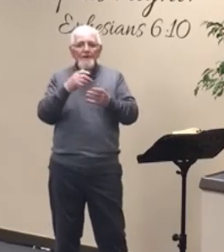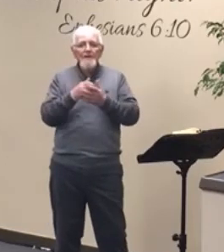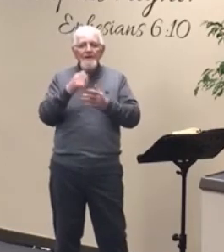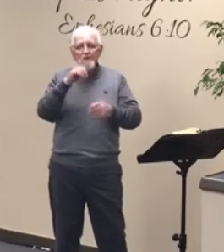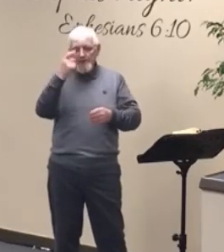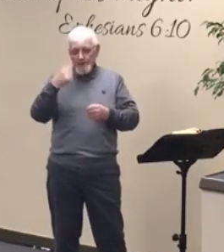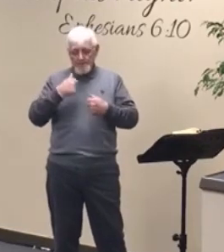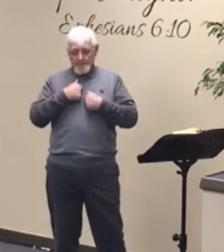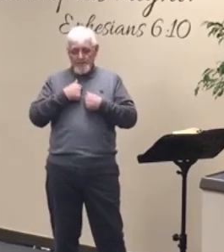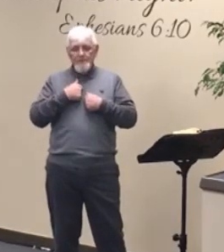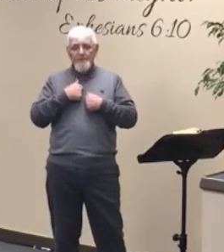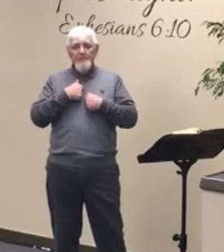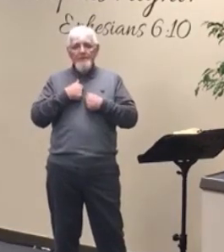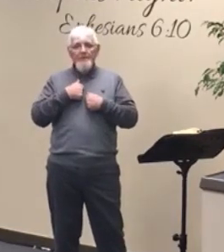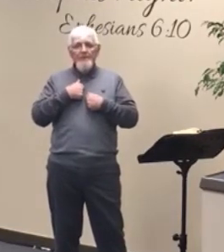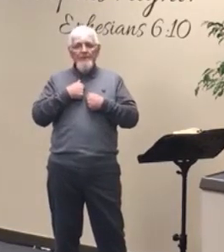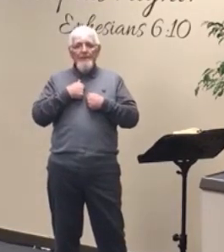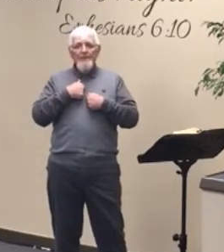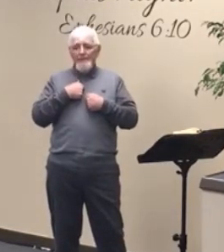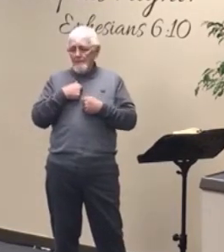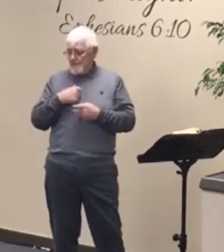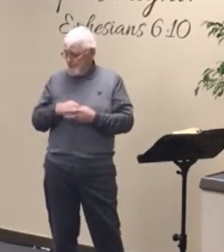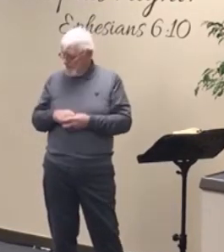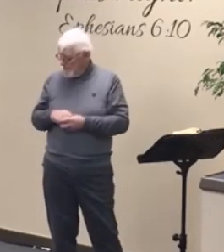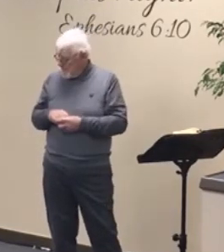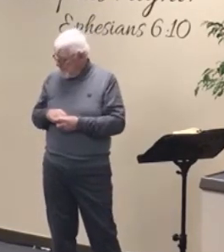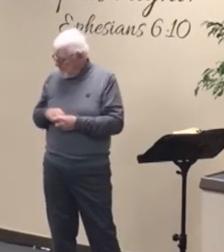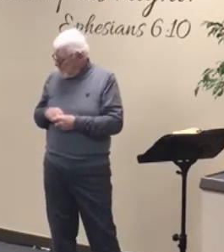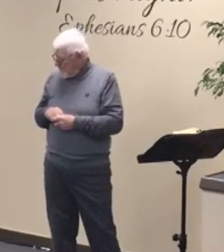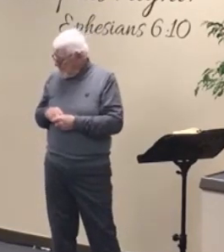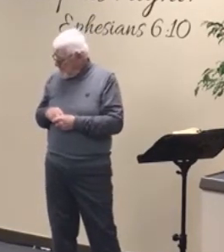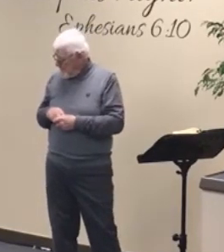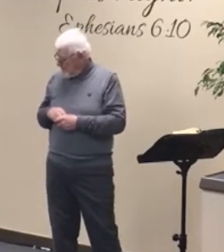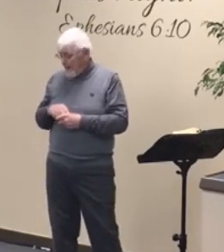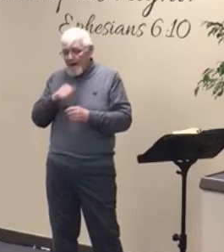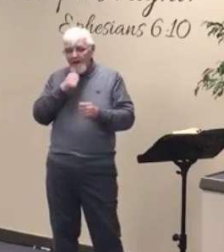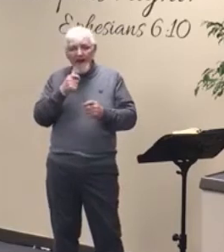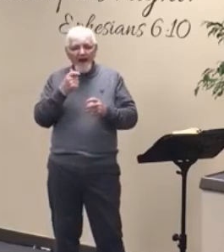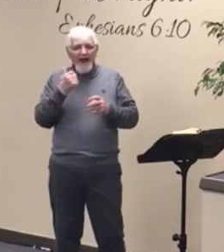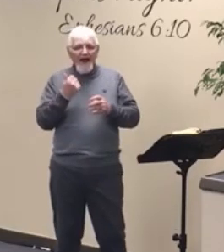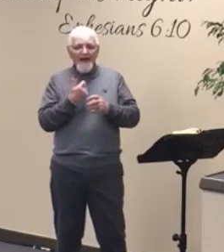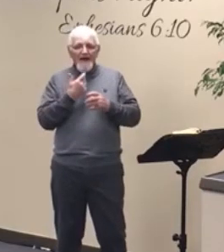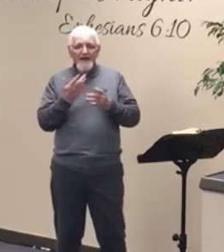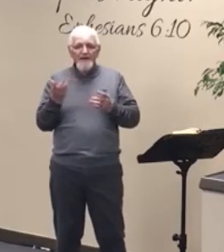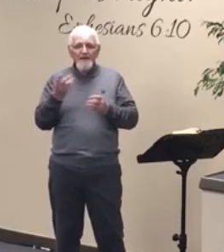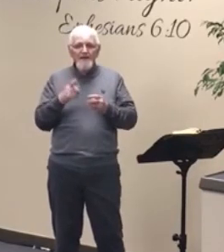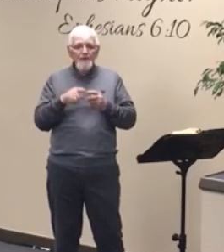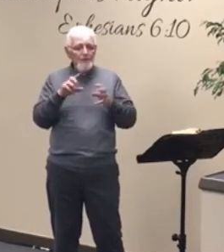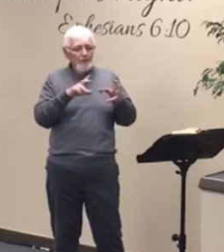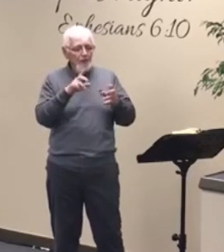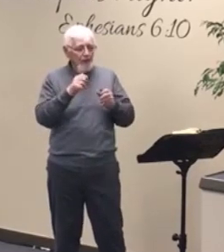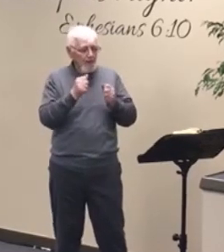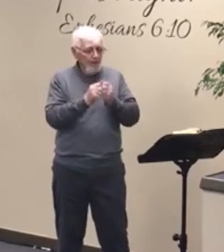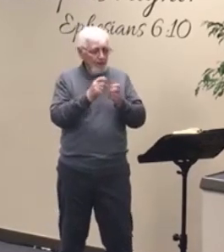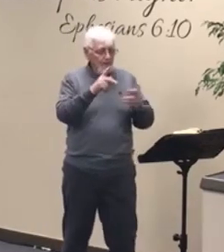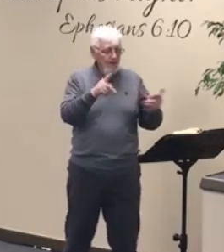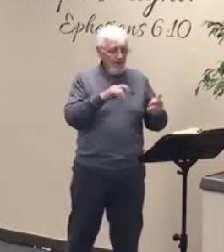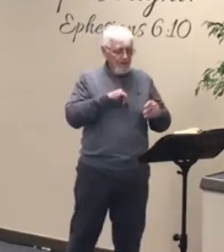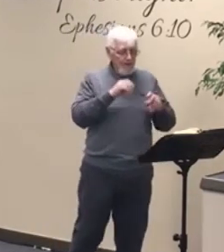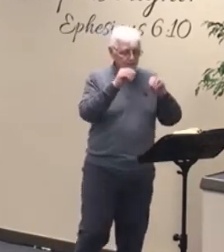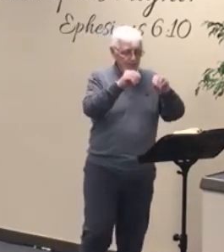It's myself. I'm interested in that. But I didn't have anything to do with the place that I was put in this